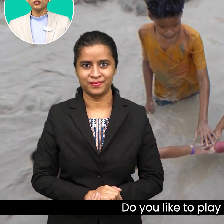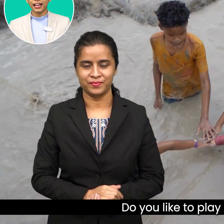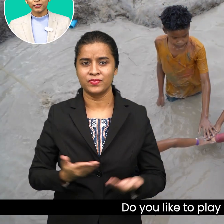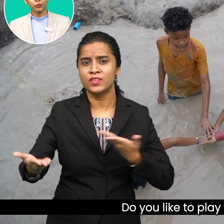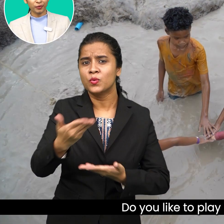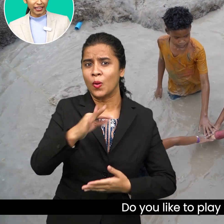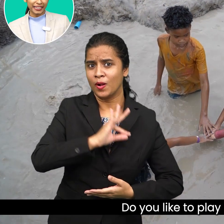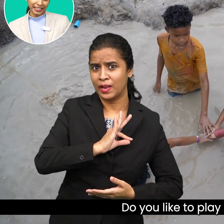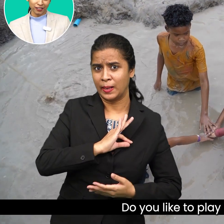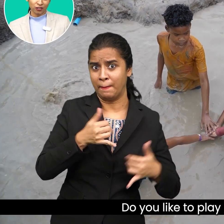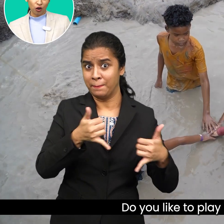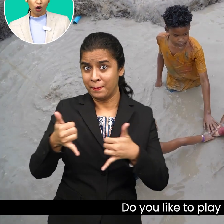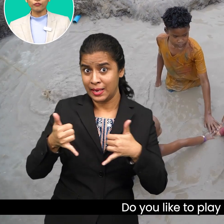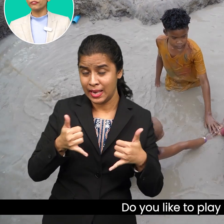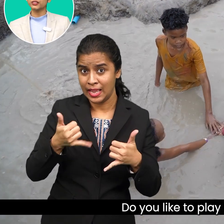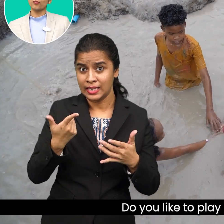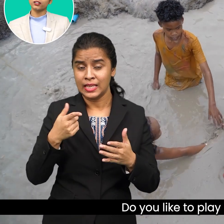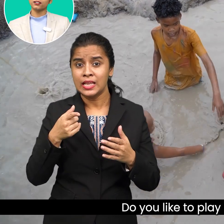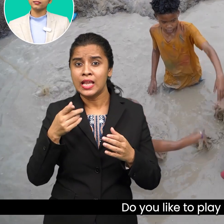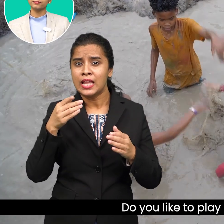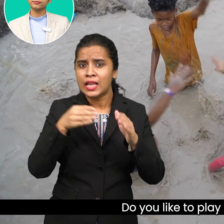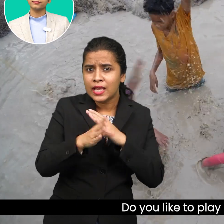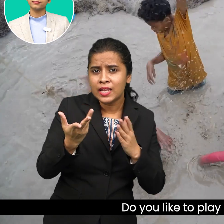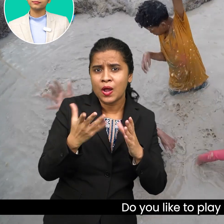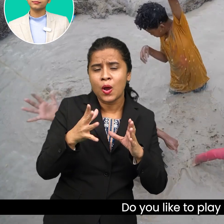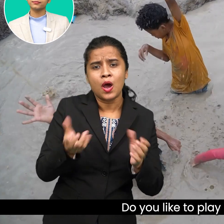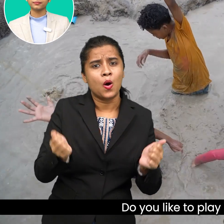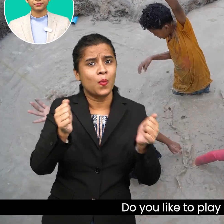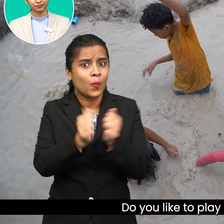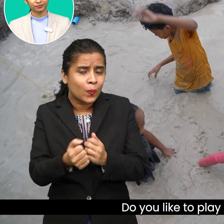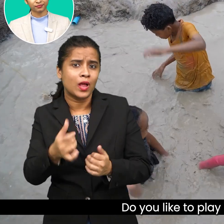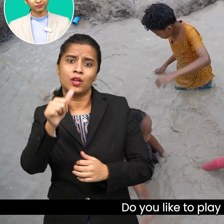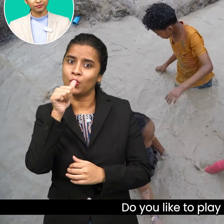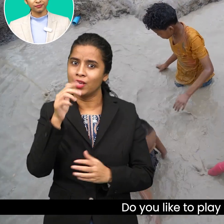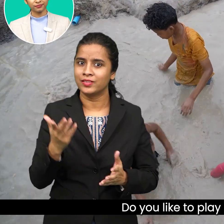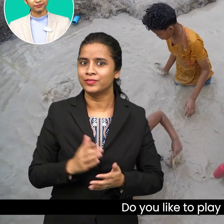Do you like to play in or with water?